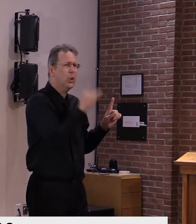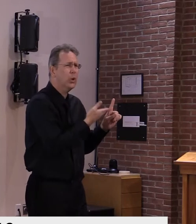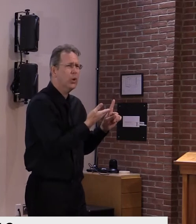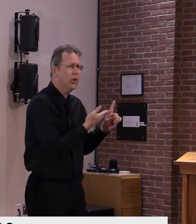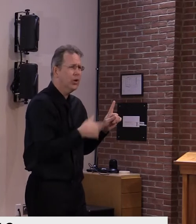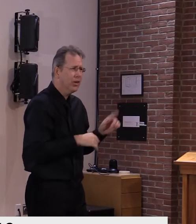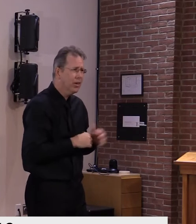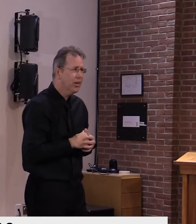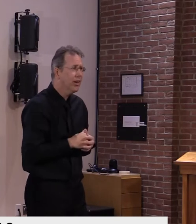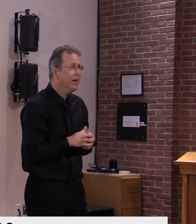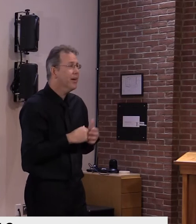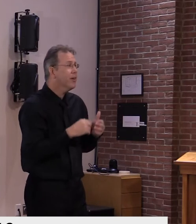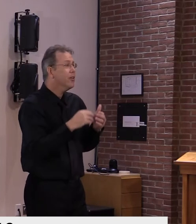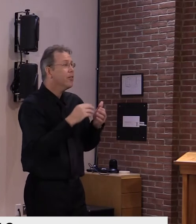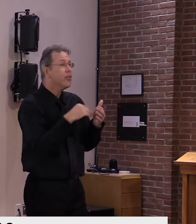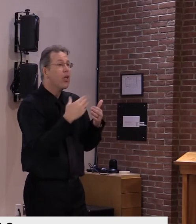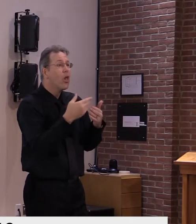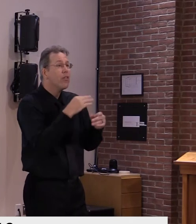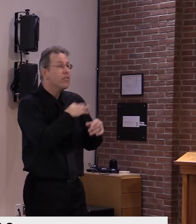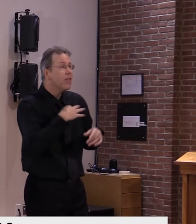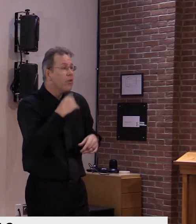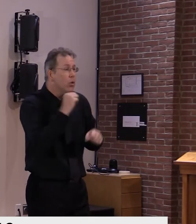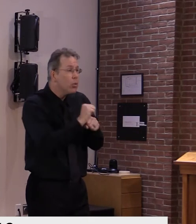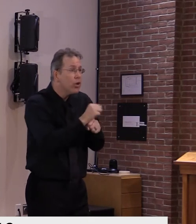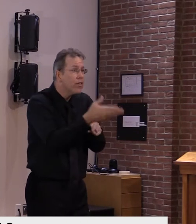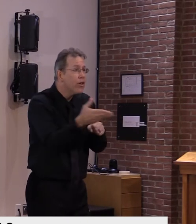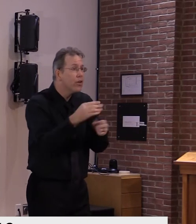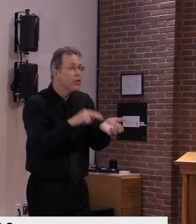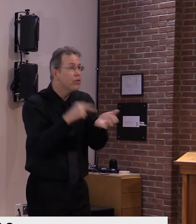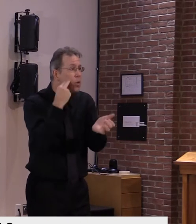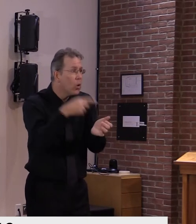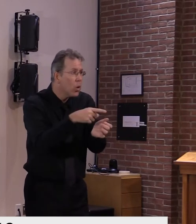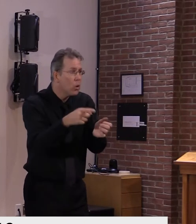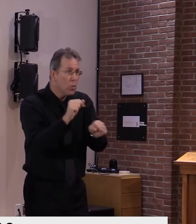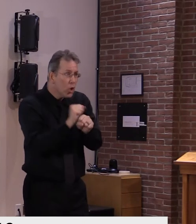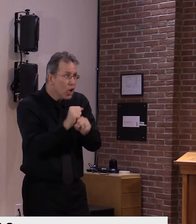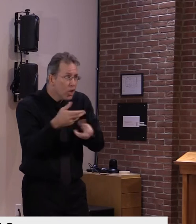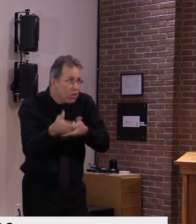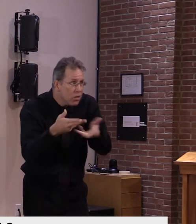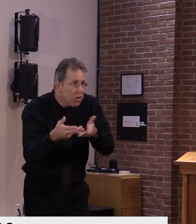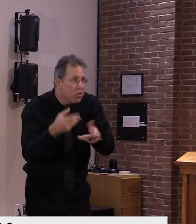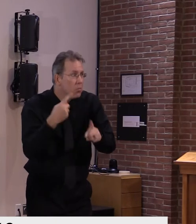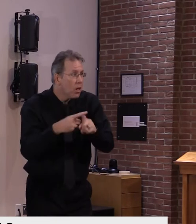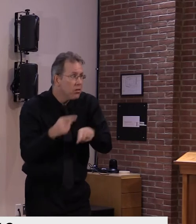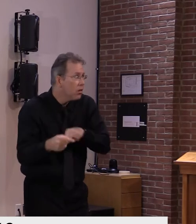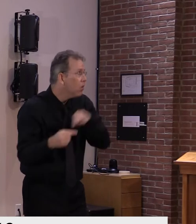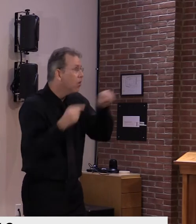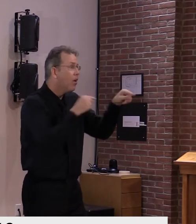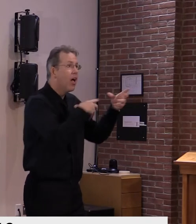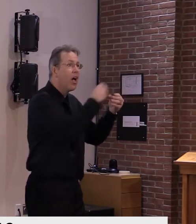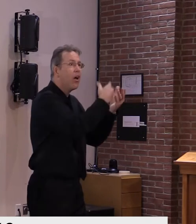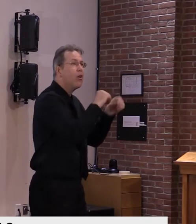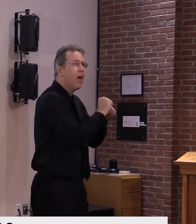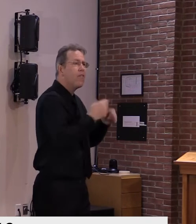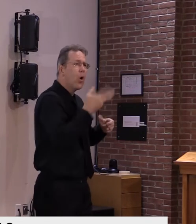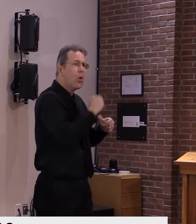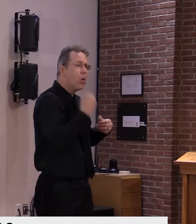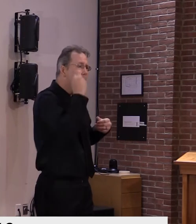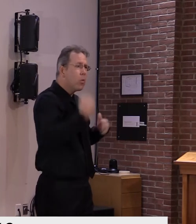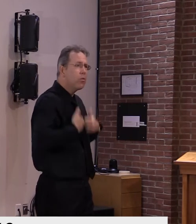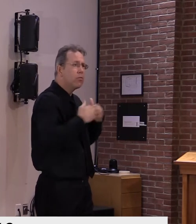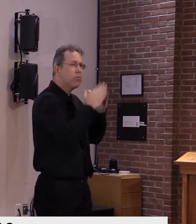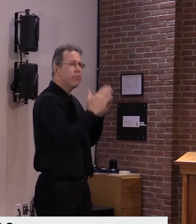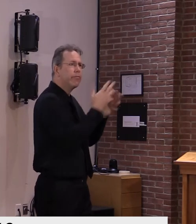lives away from work in their communities. And I don't believe they're indiscriminately